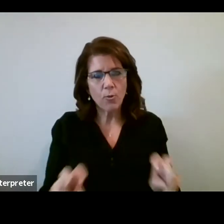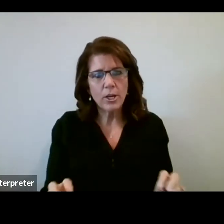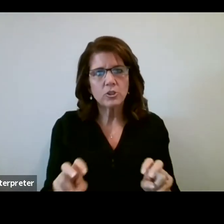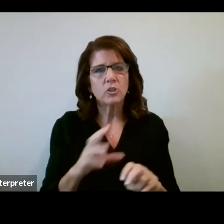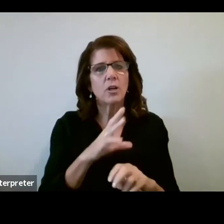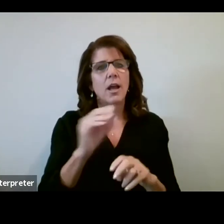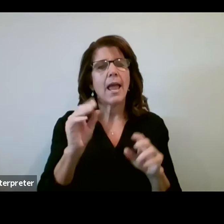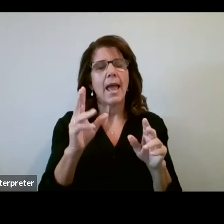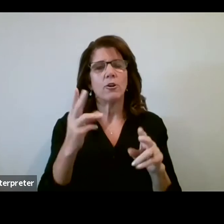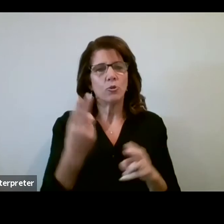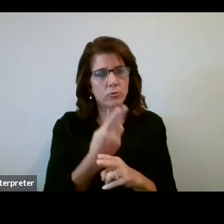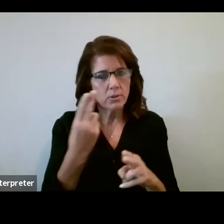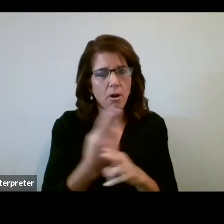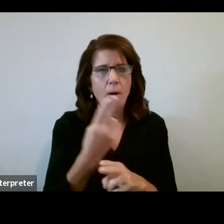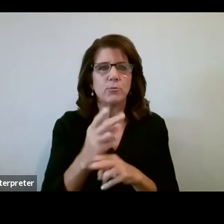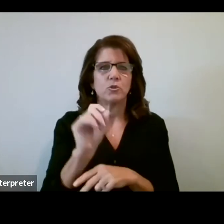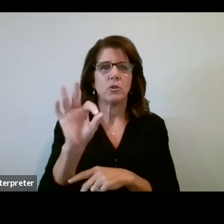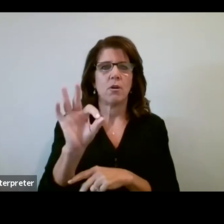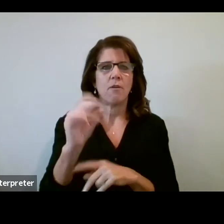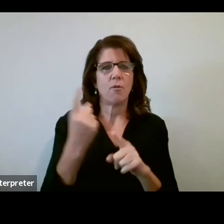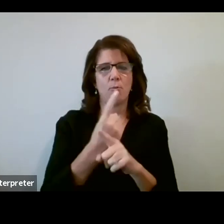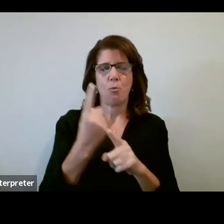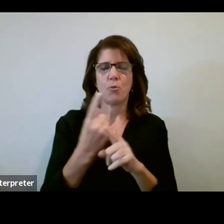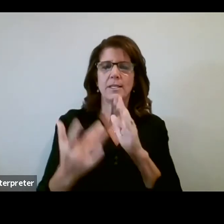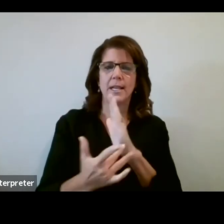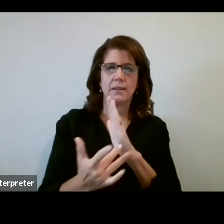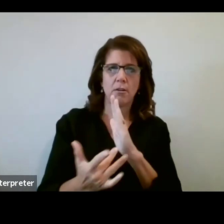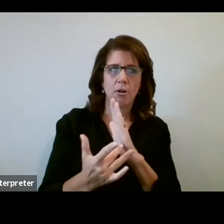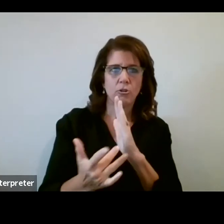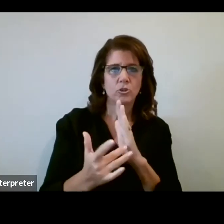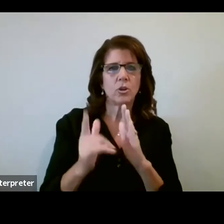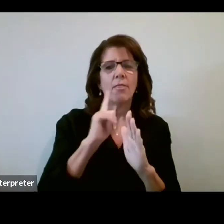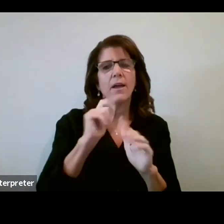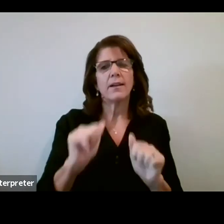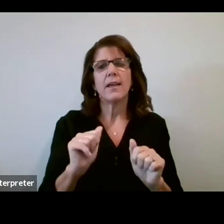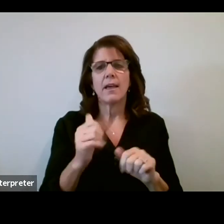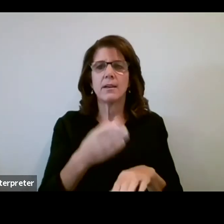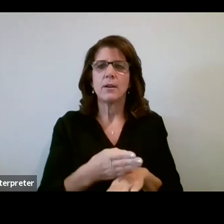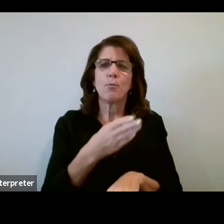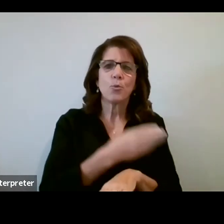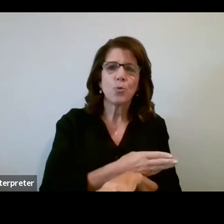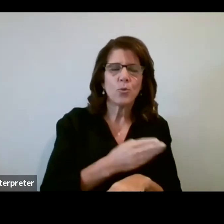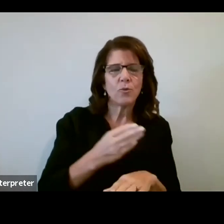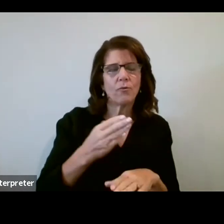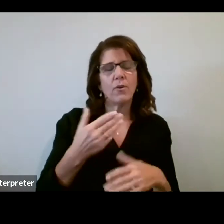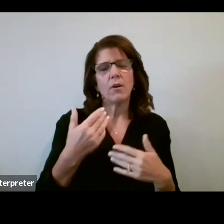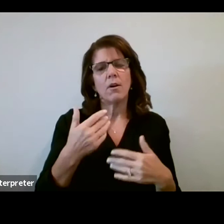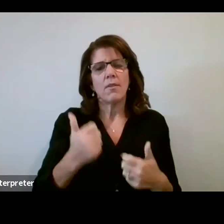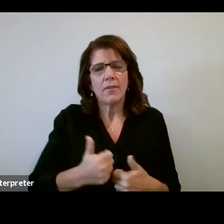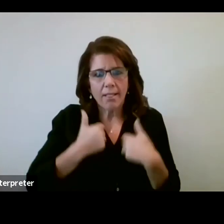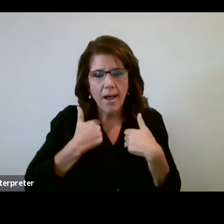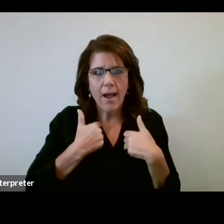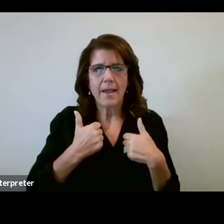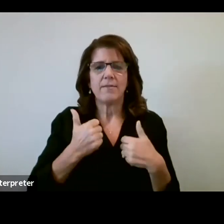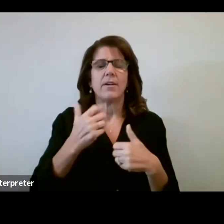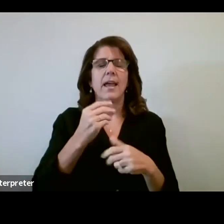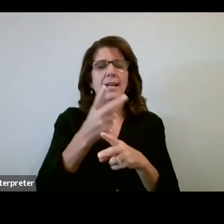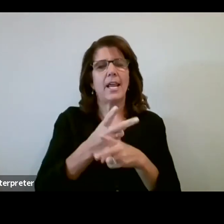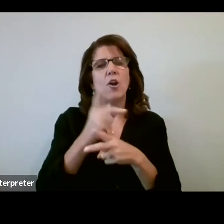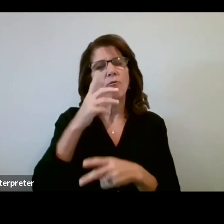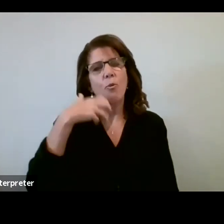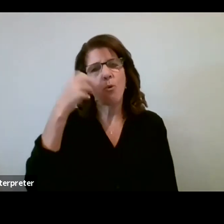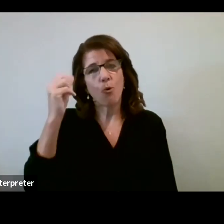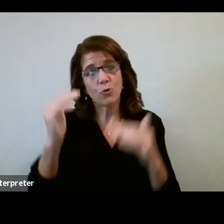the adoption of appropriate technologies that could improve the quality of life, quality of care, for older adults,